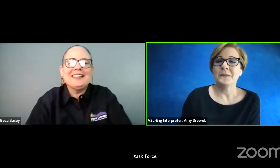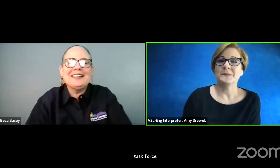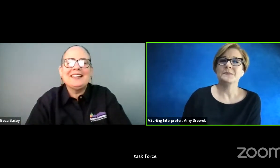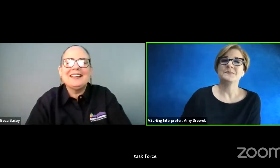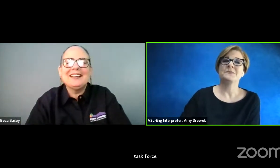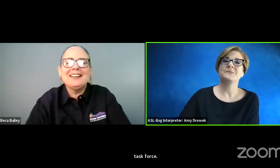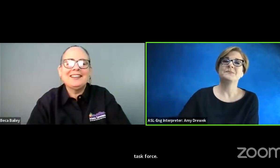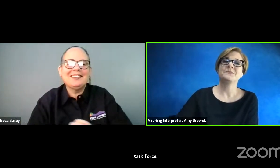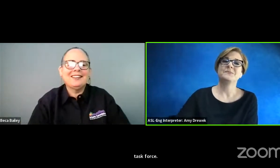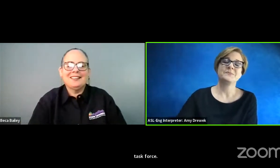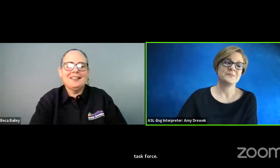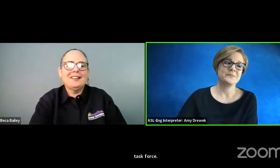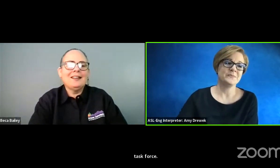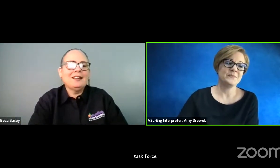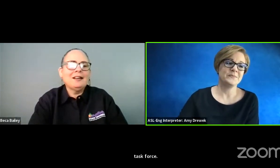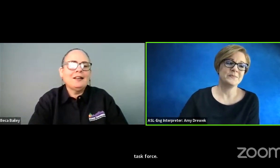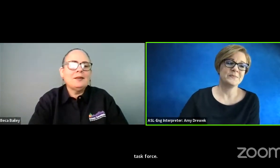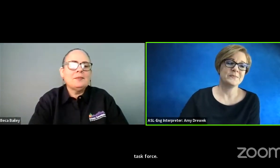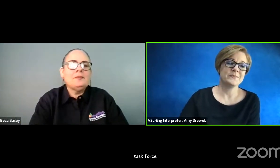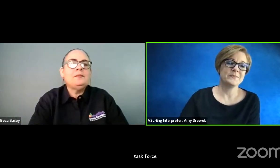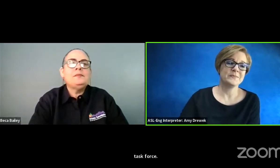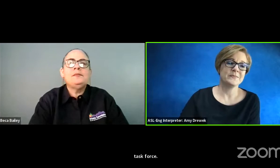Welcome, Tani.